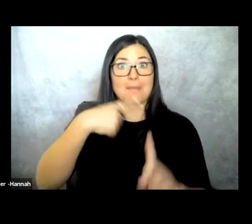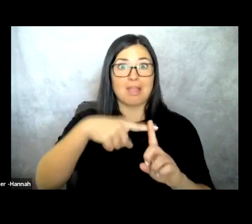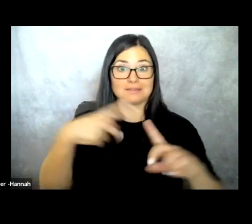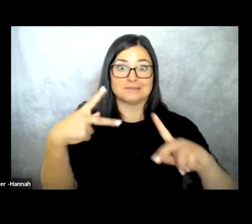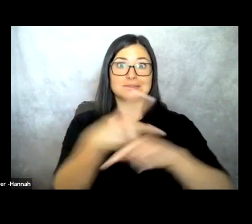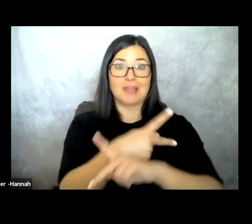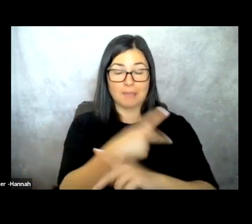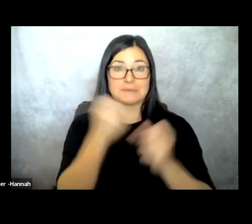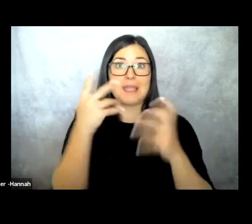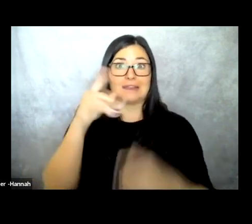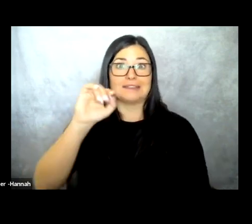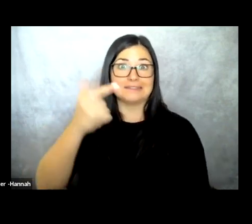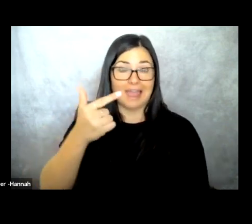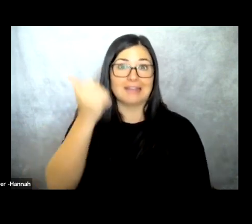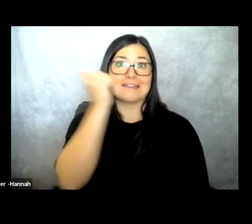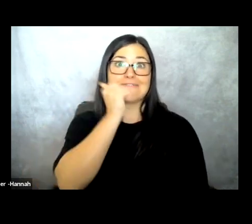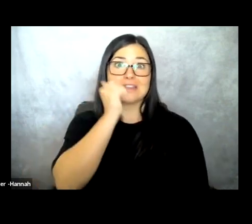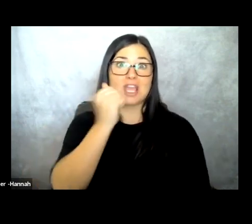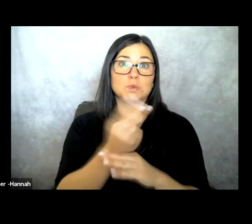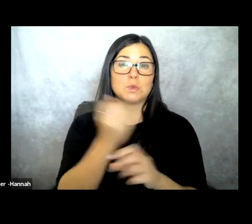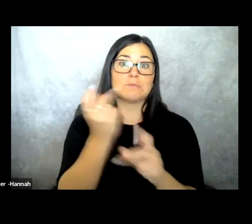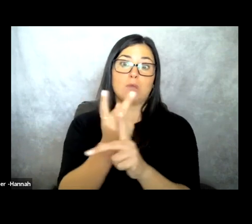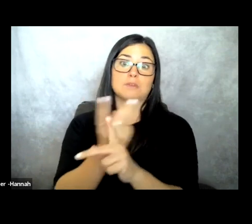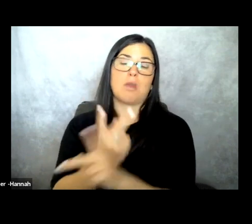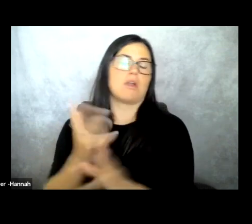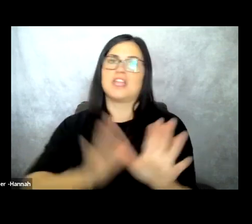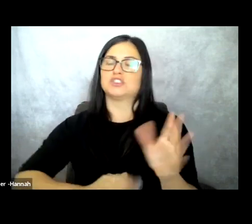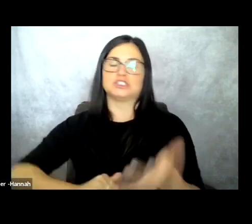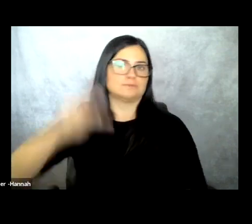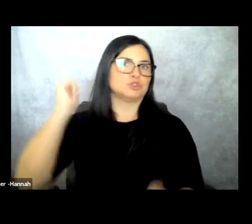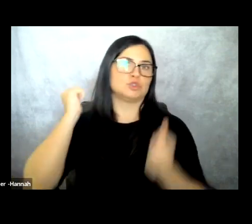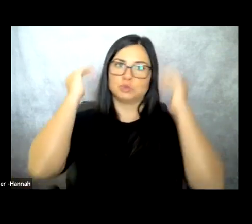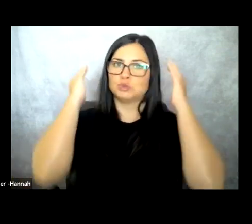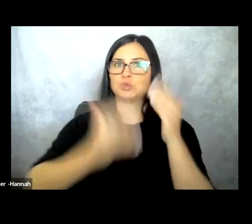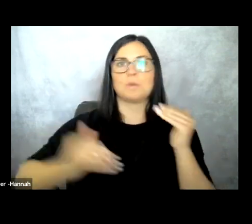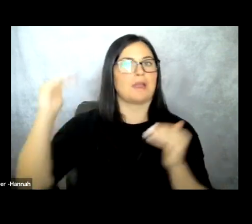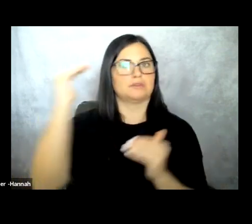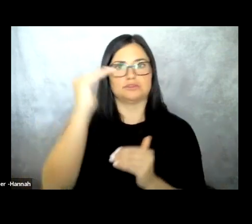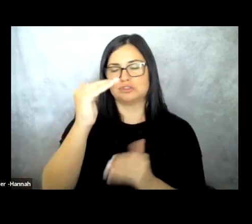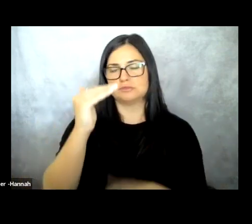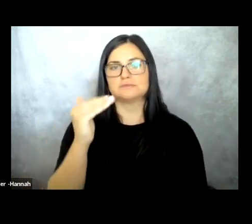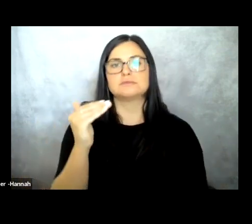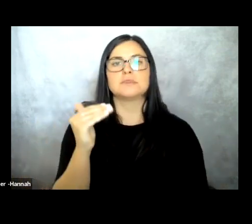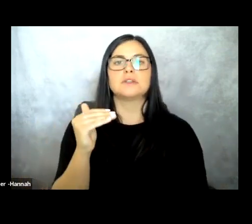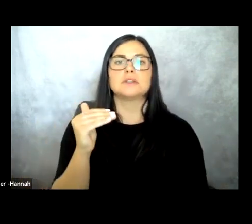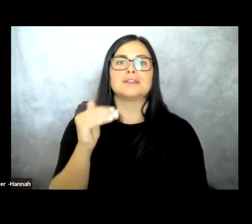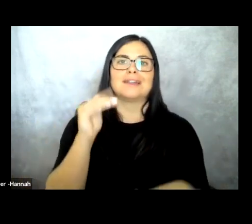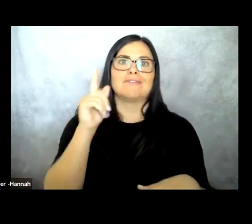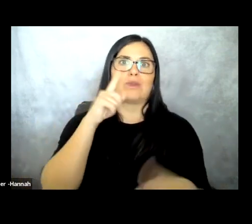and tens of documents per day, it really adds up. The extra, you have to tap.